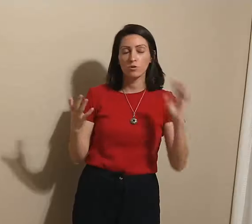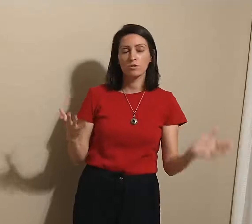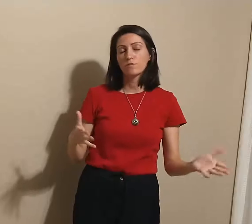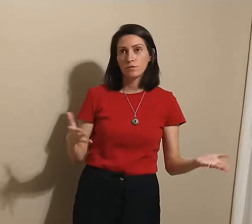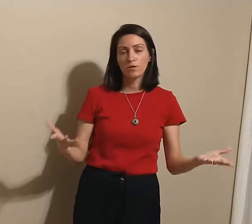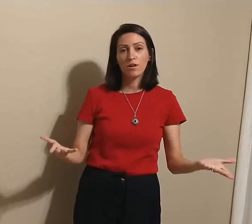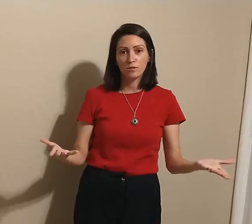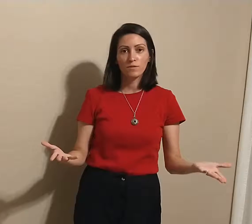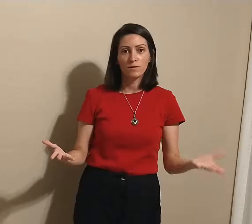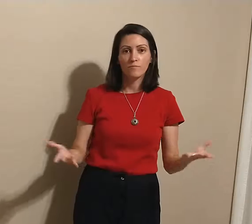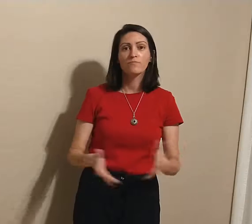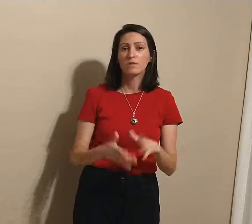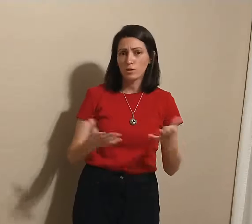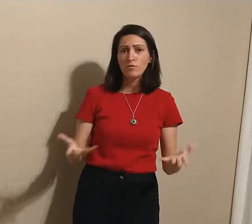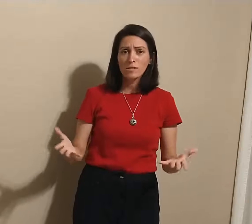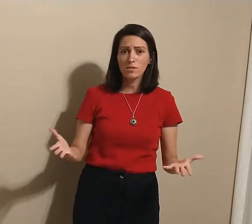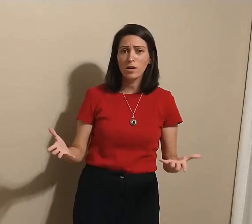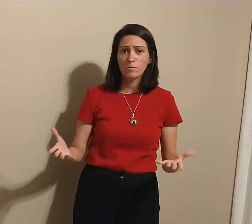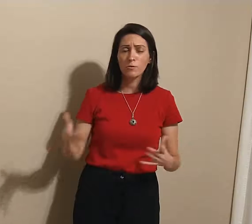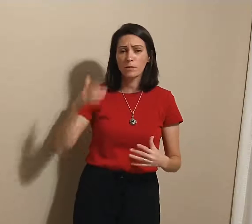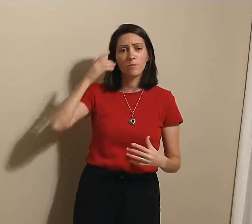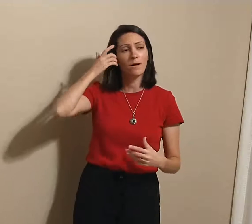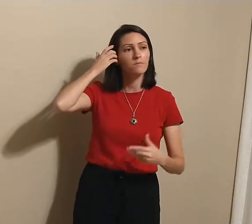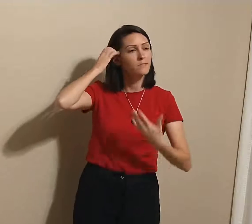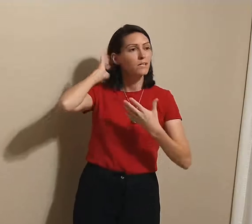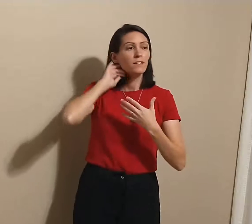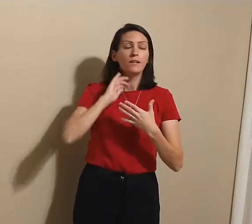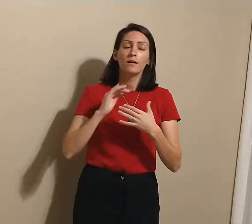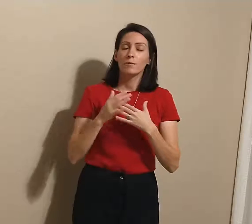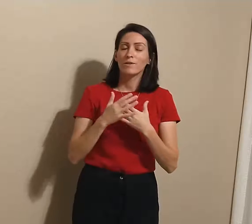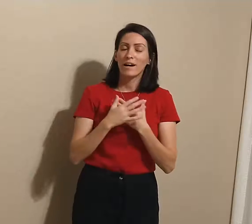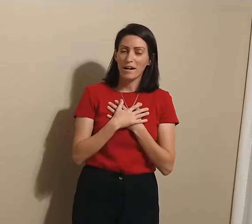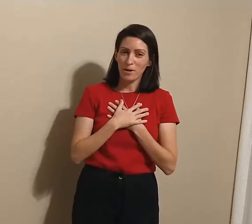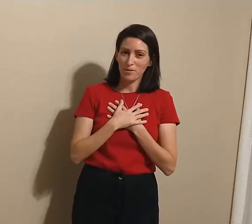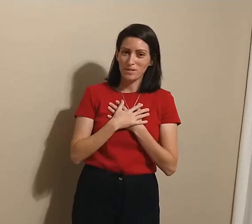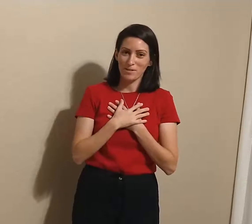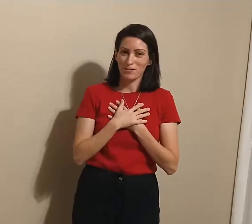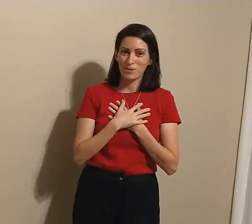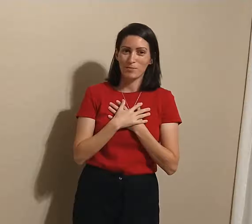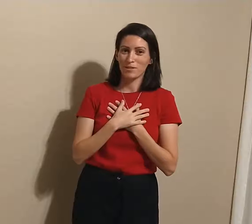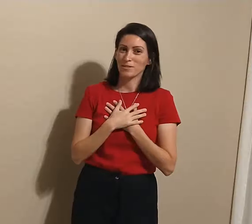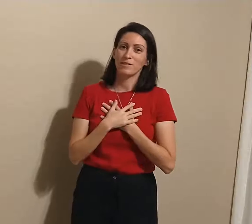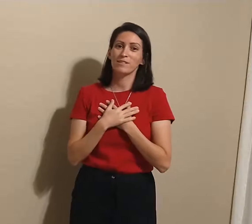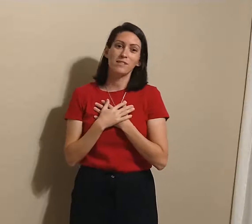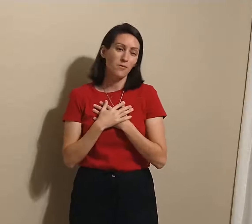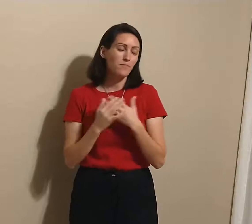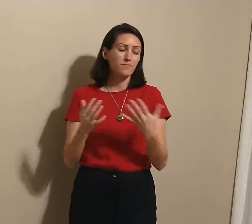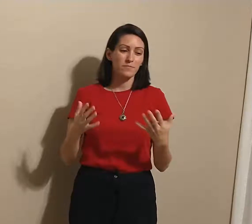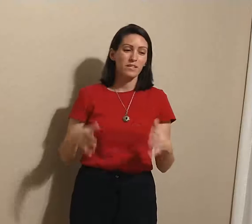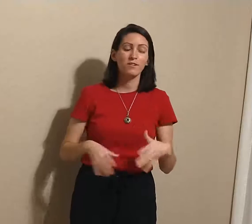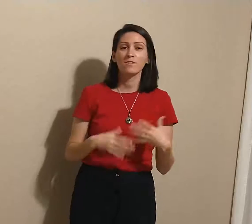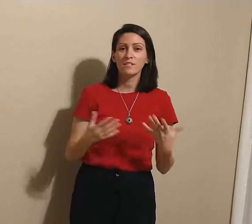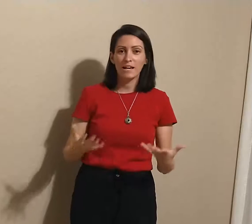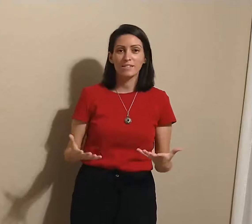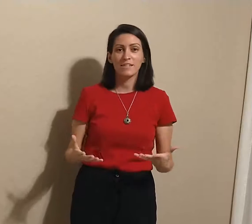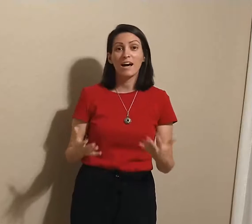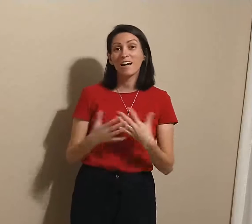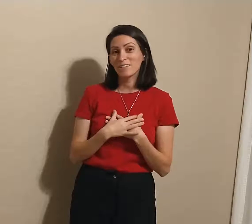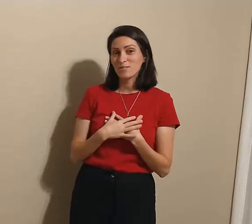most of you or all of you know this song pretty well, but I always get confused about the lyrics. So here are the signs that I use